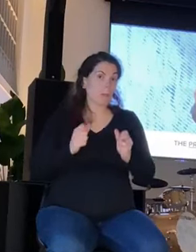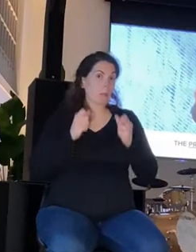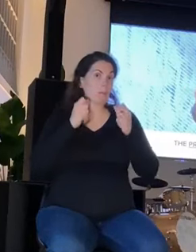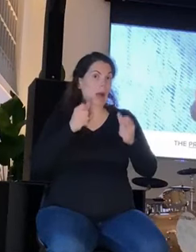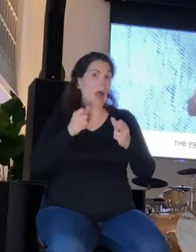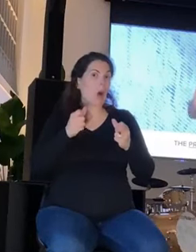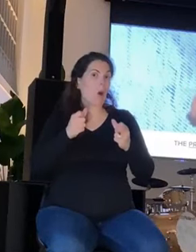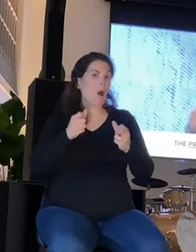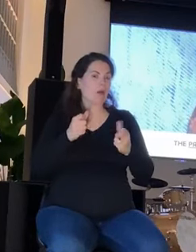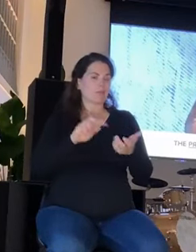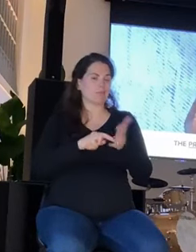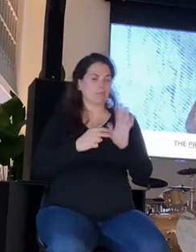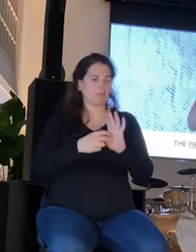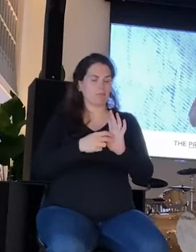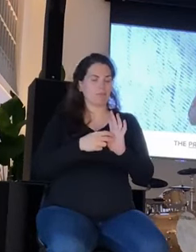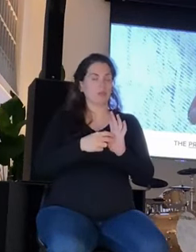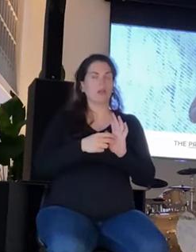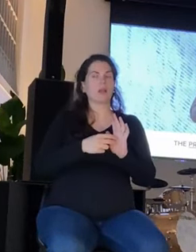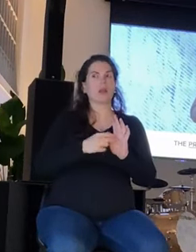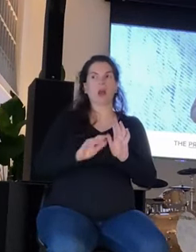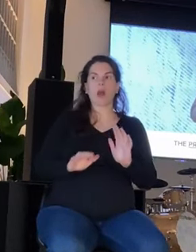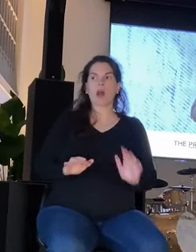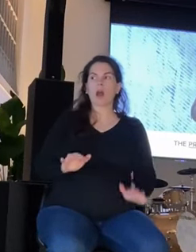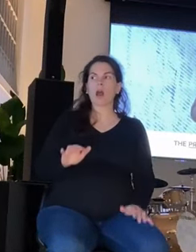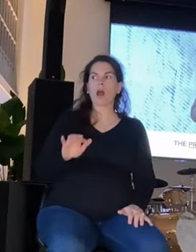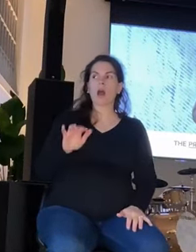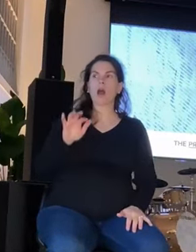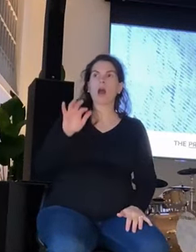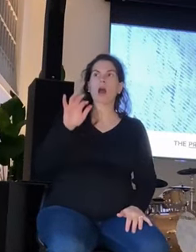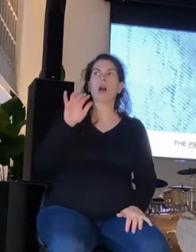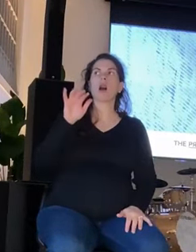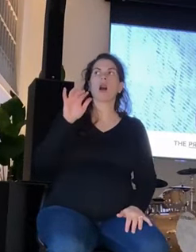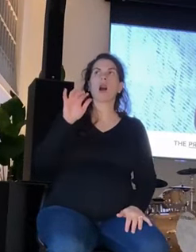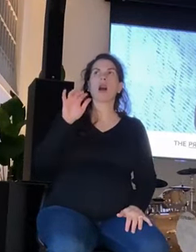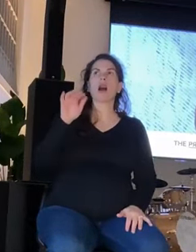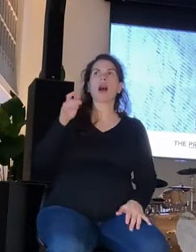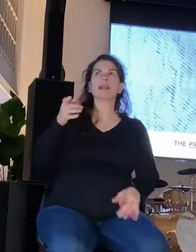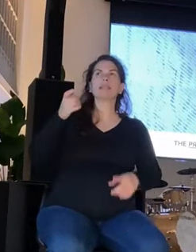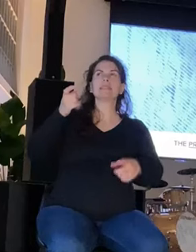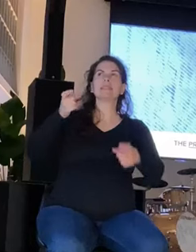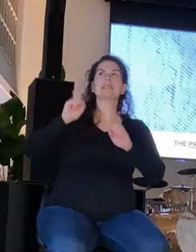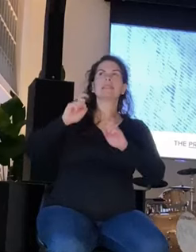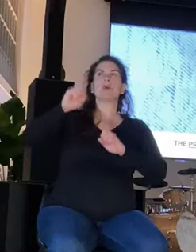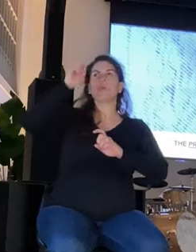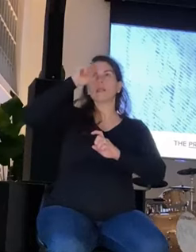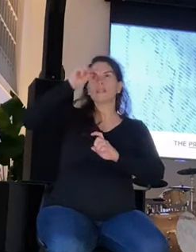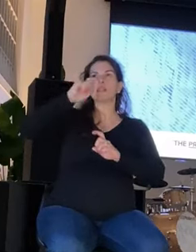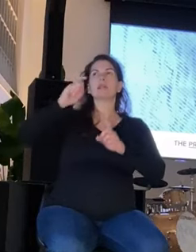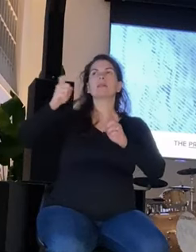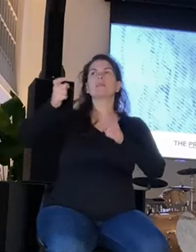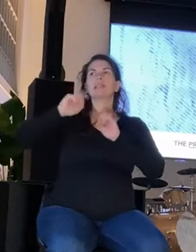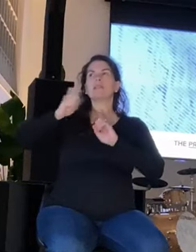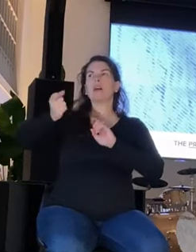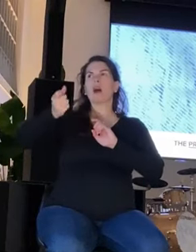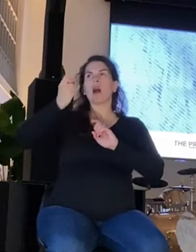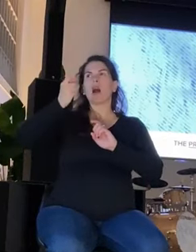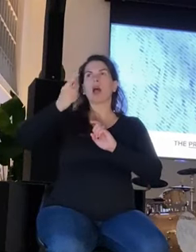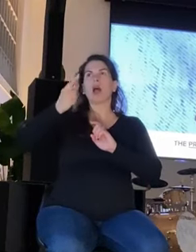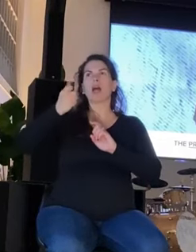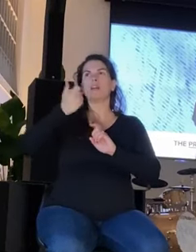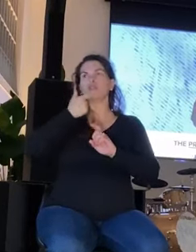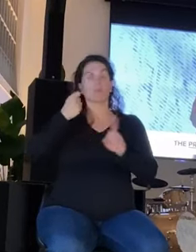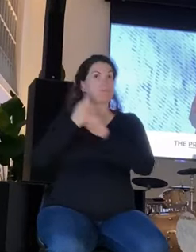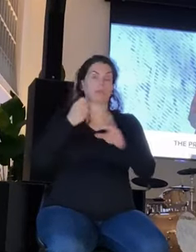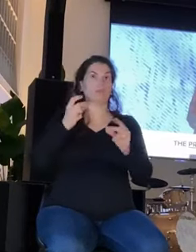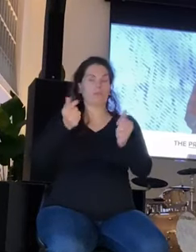gaining understanding. The process of growing up in wisdom and understanding. That doesn't come overnight. Look at verse 18.